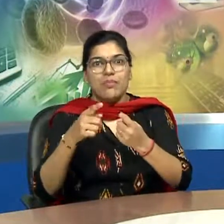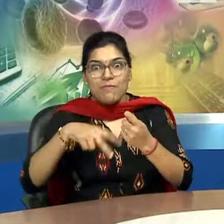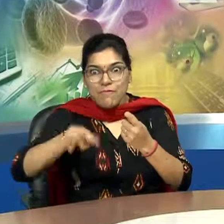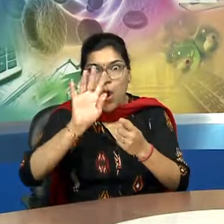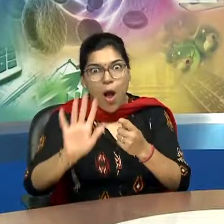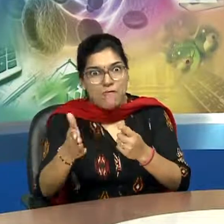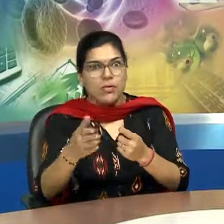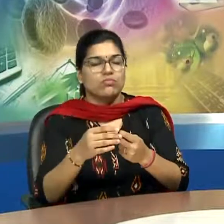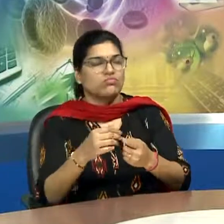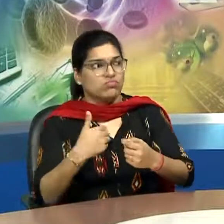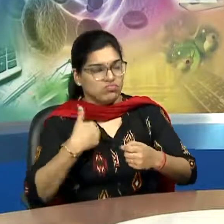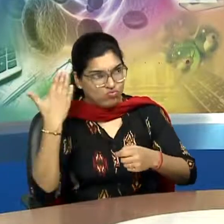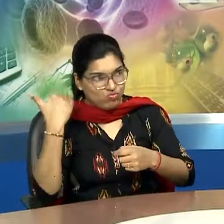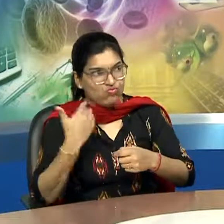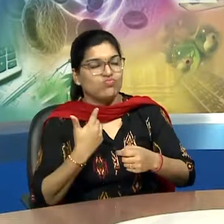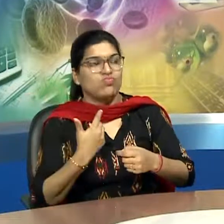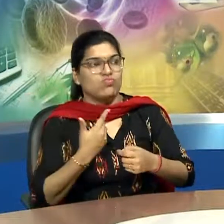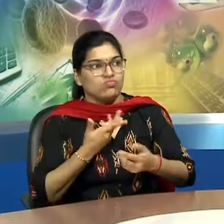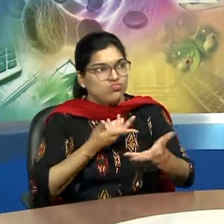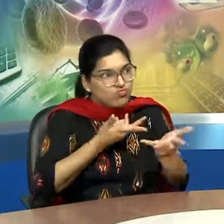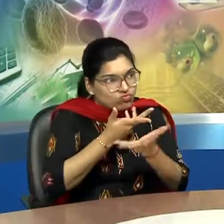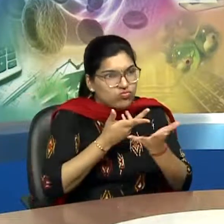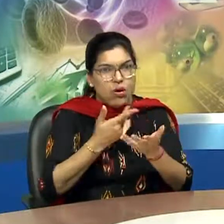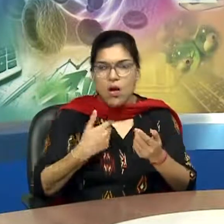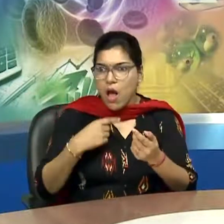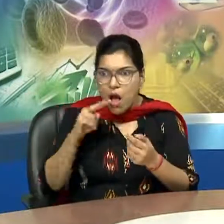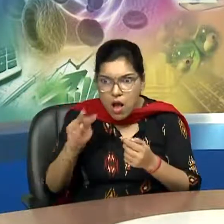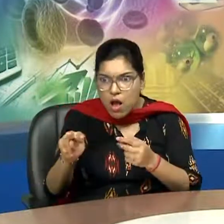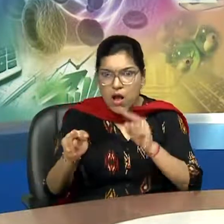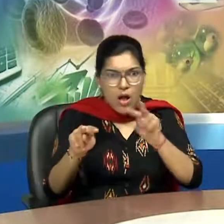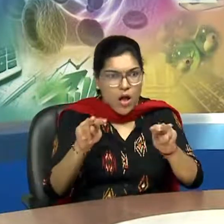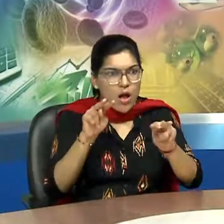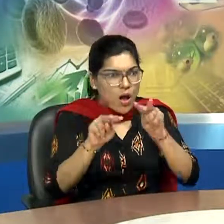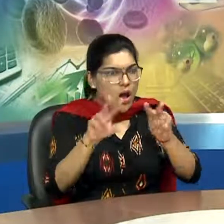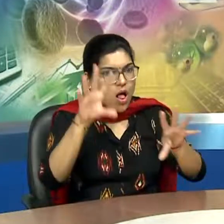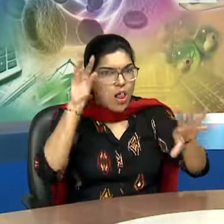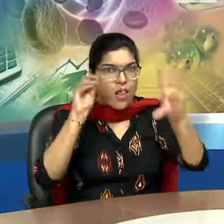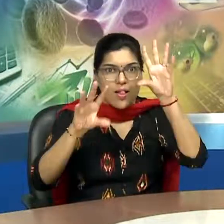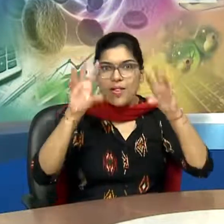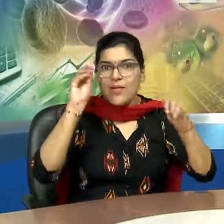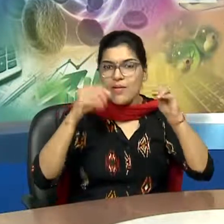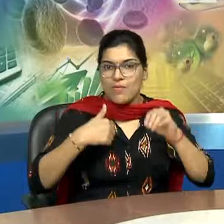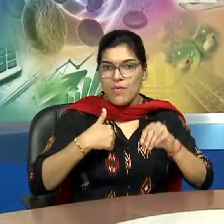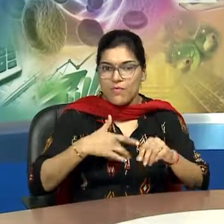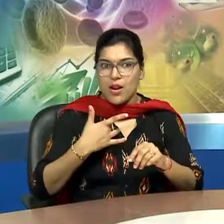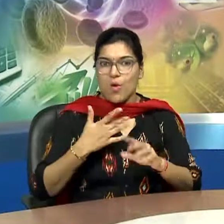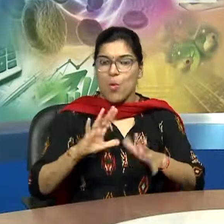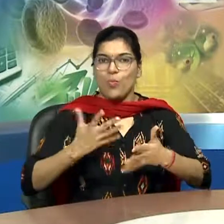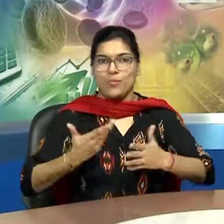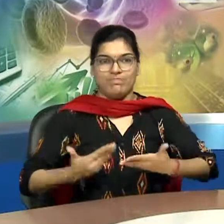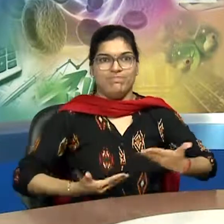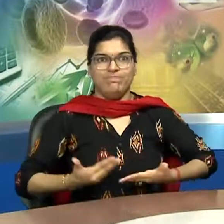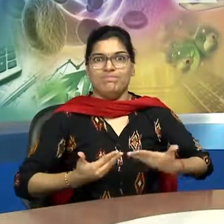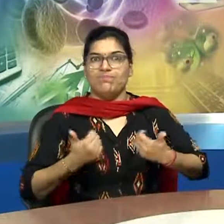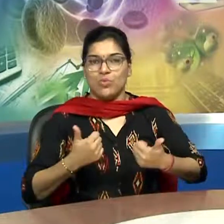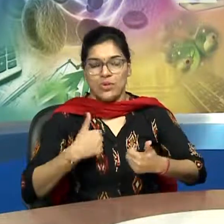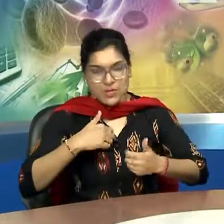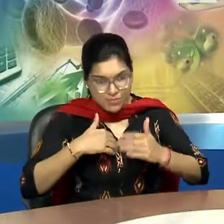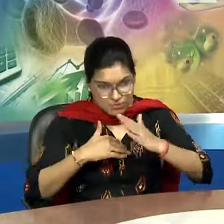in a team, in a group of people, and how disciplined should we be. And it also